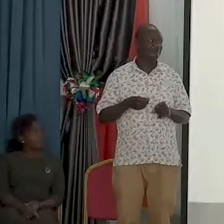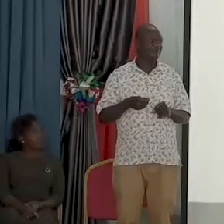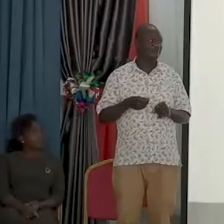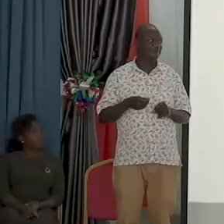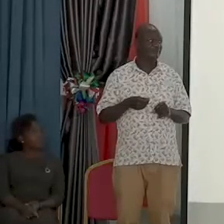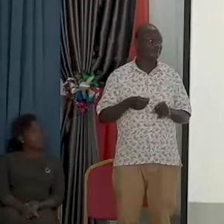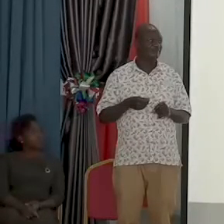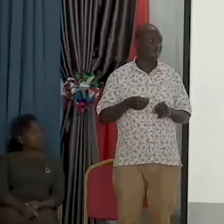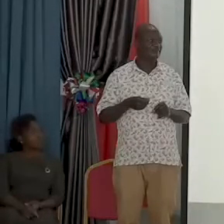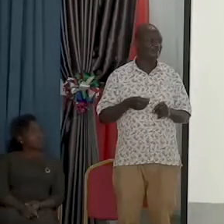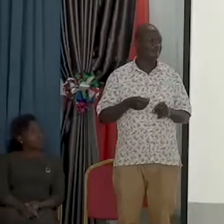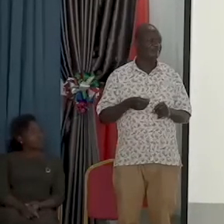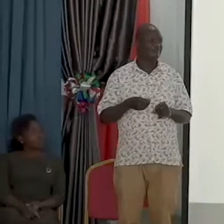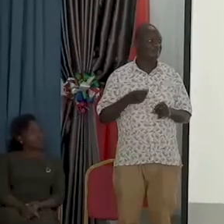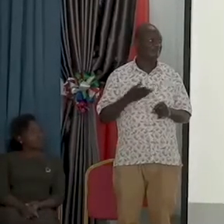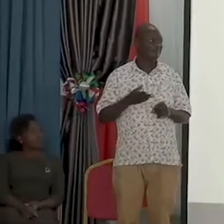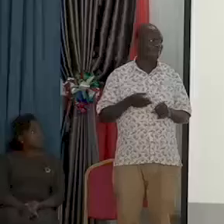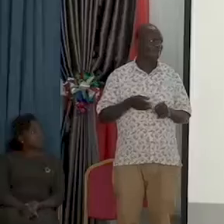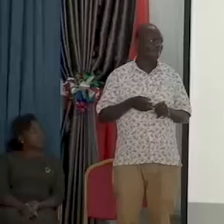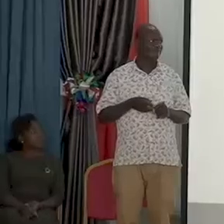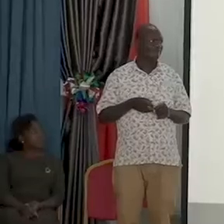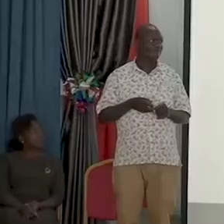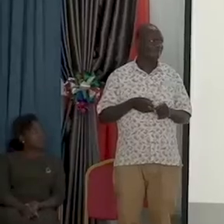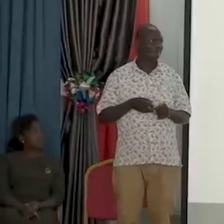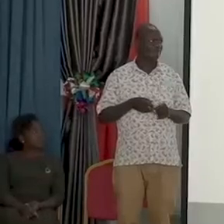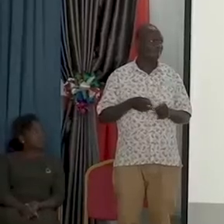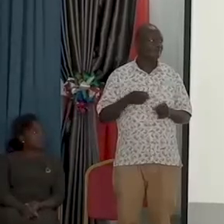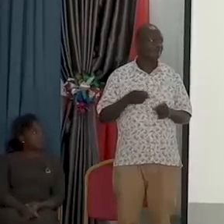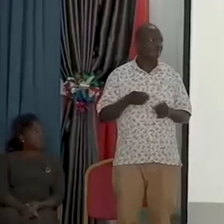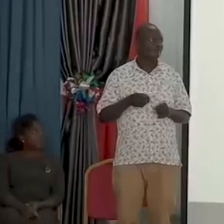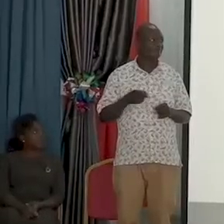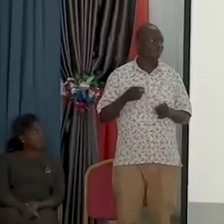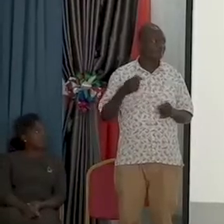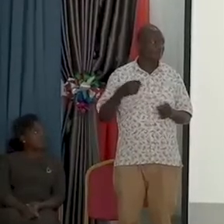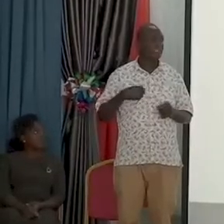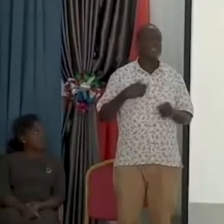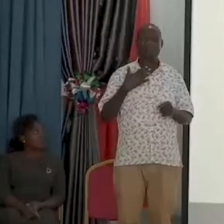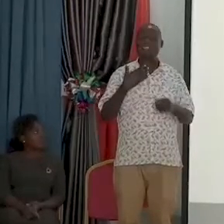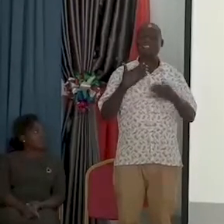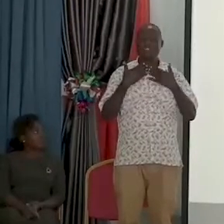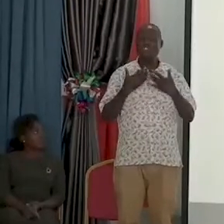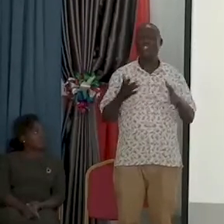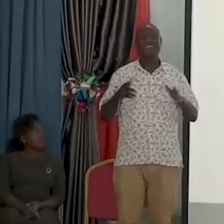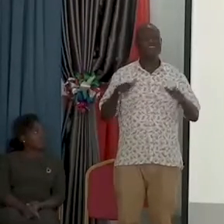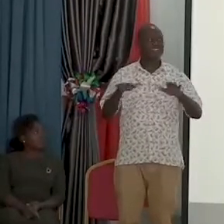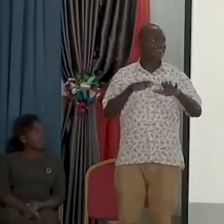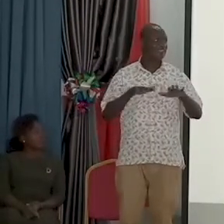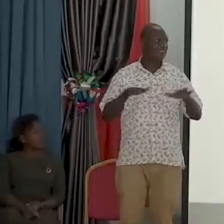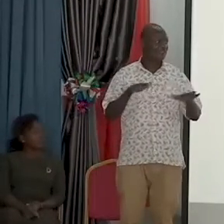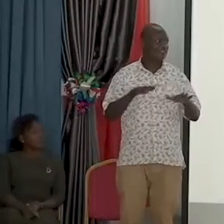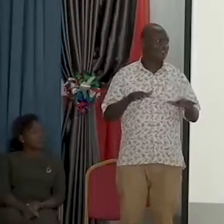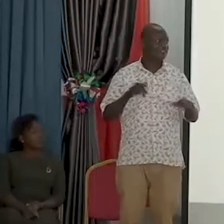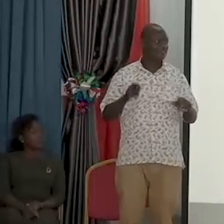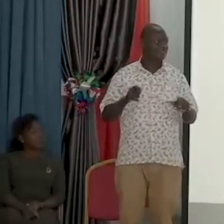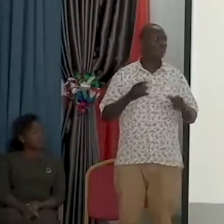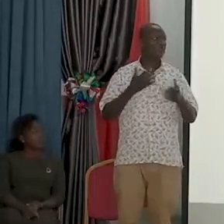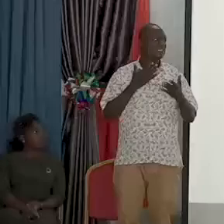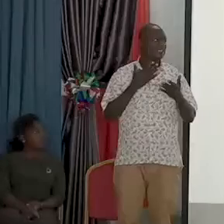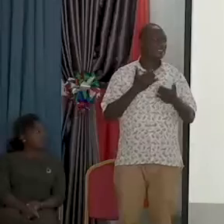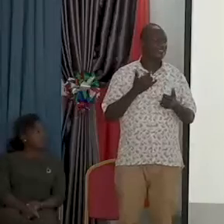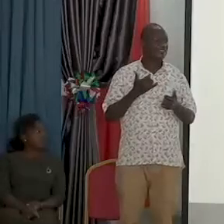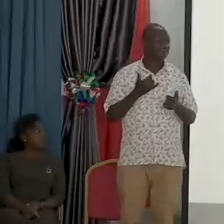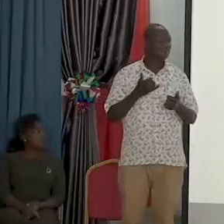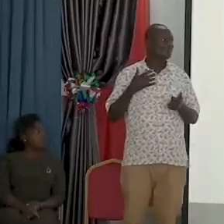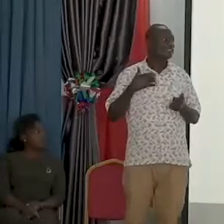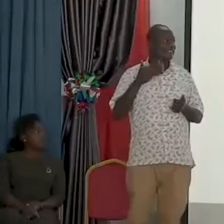means? It means you stomp your feet and cry. I don't like this environment. This environment doesn't have what I need.